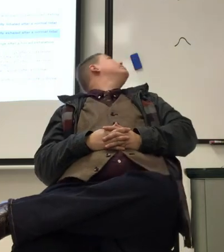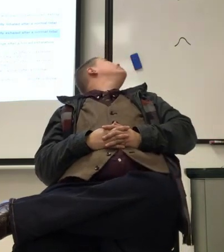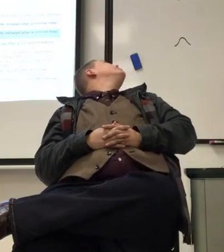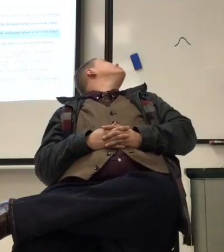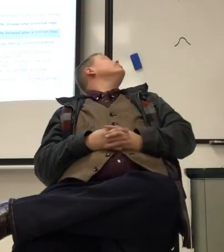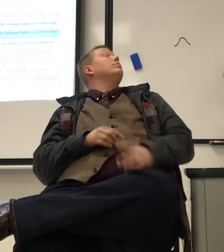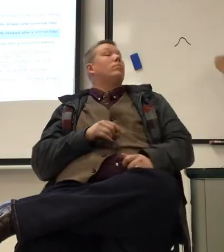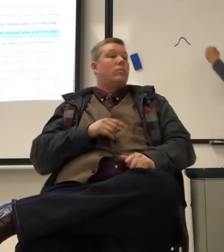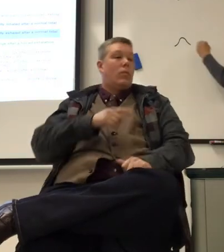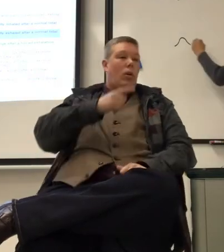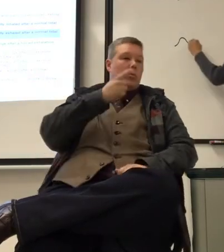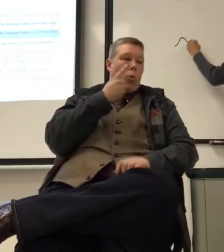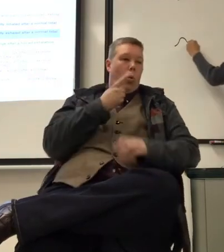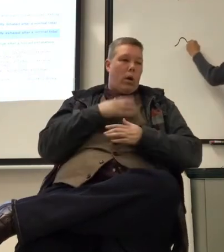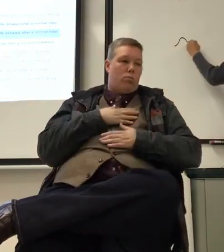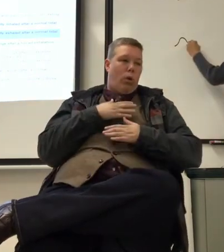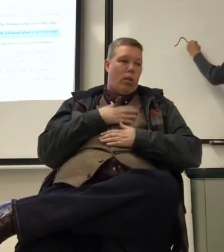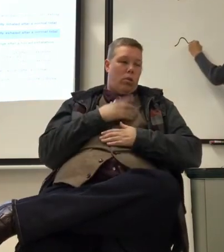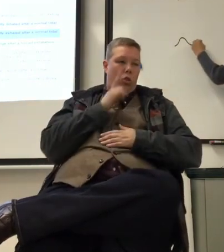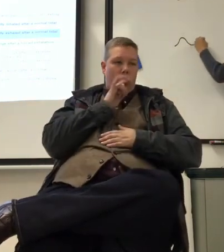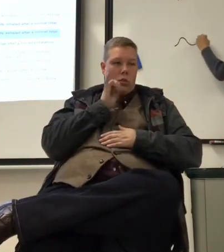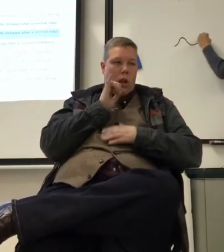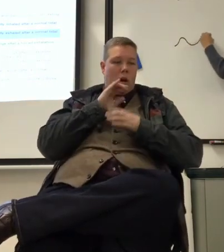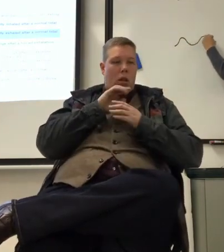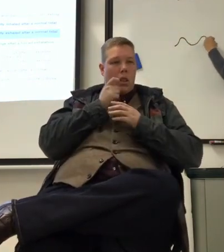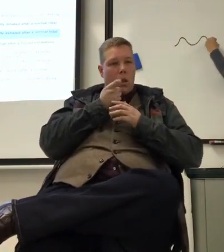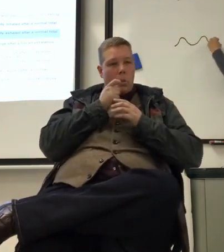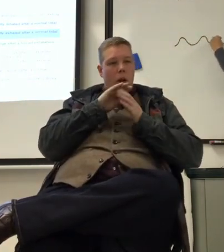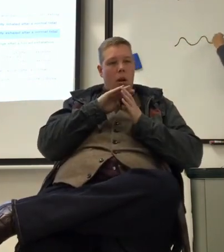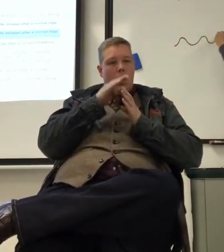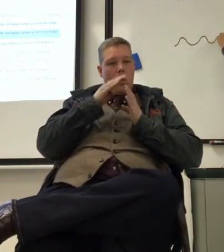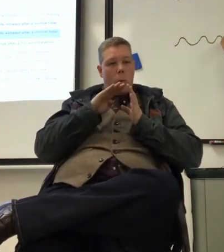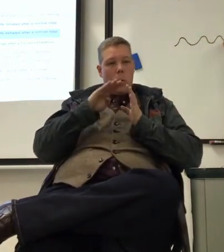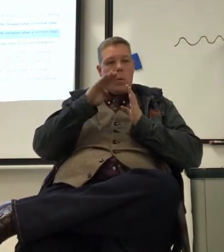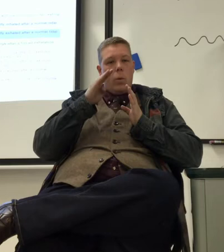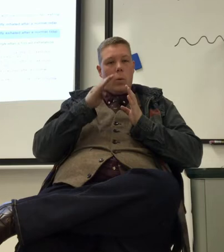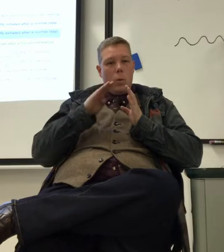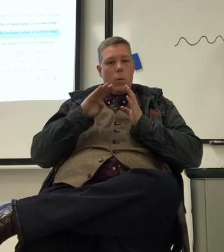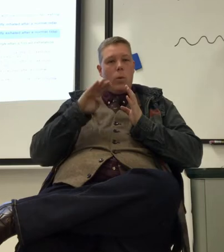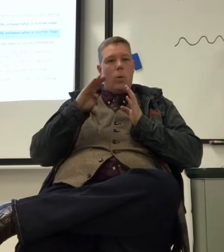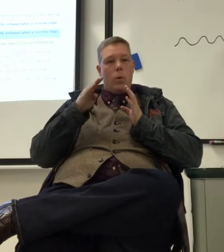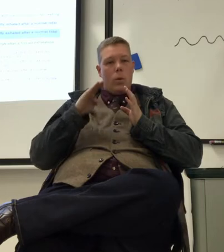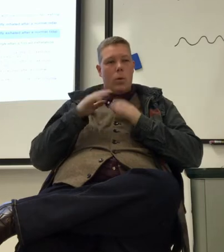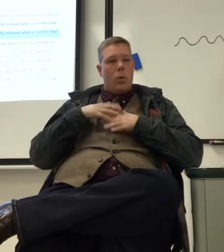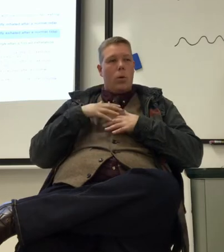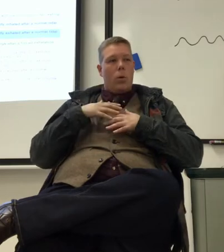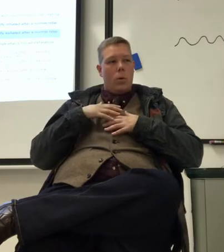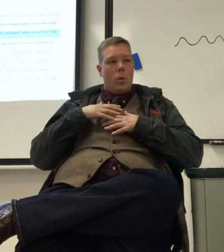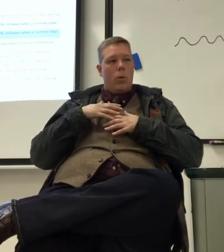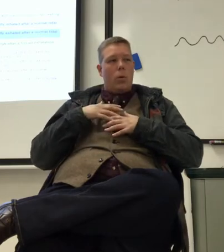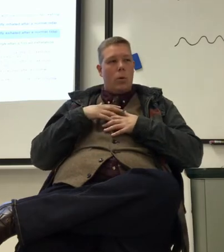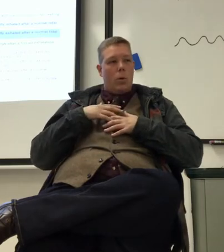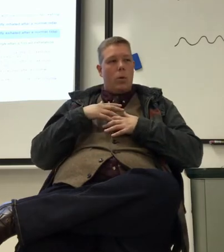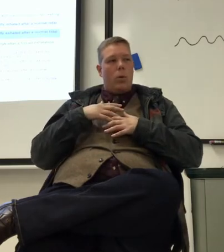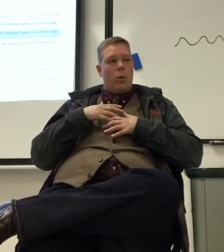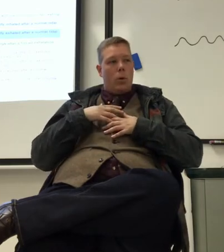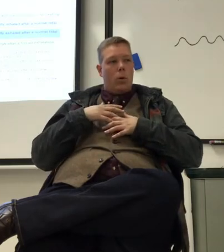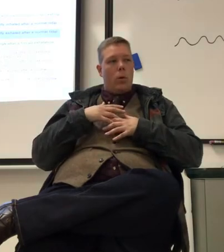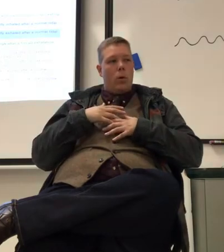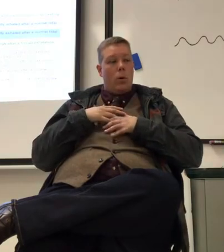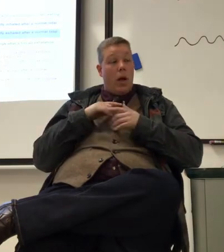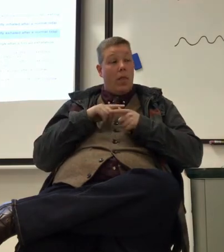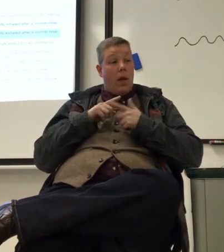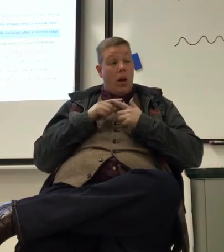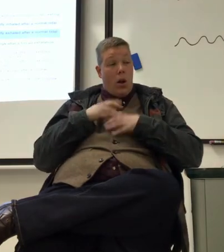Okay. Just do it like 5 times. 5 normal breaths, in, out, in, out, in, out, in, out. And then take a super deep